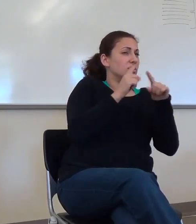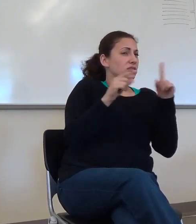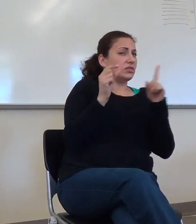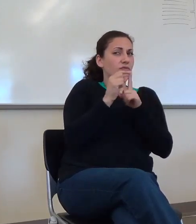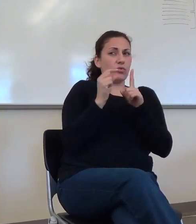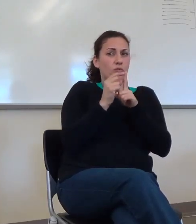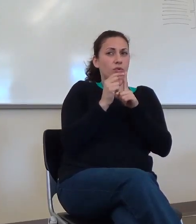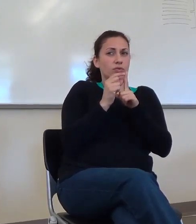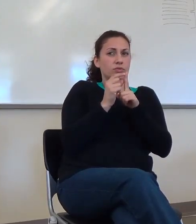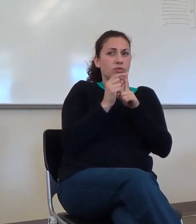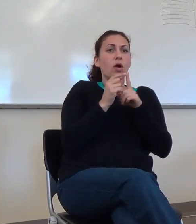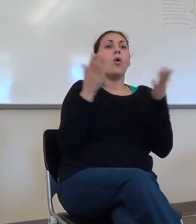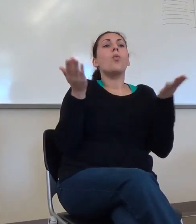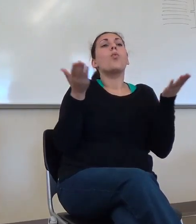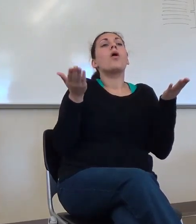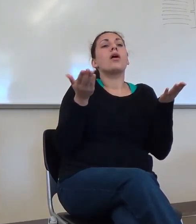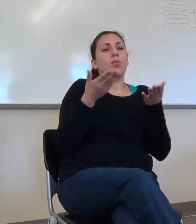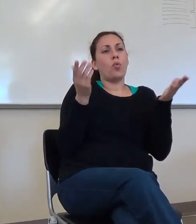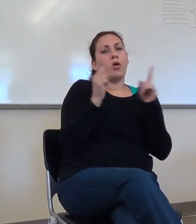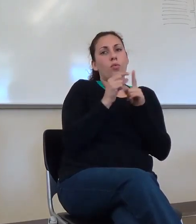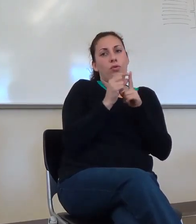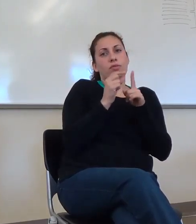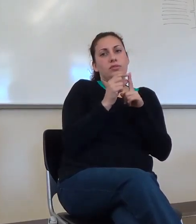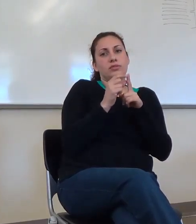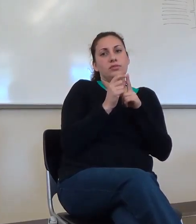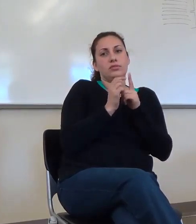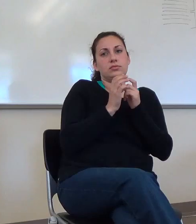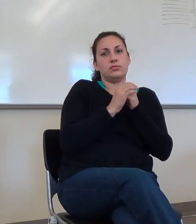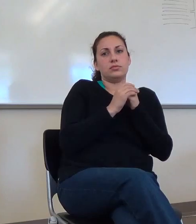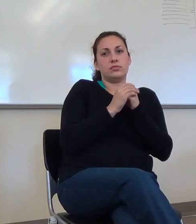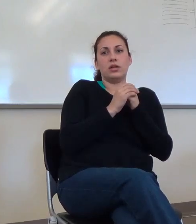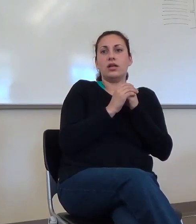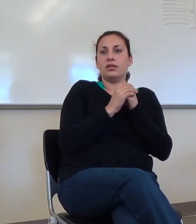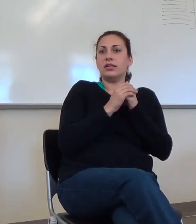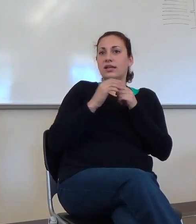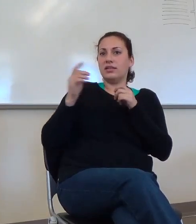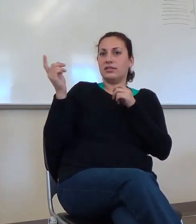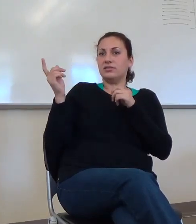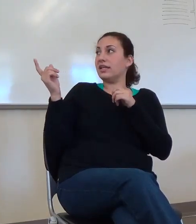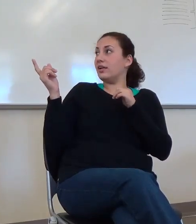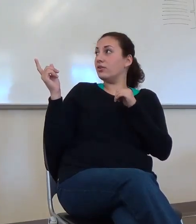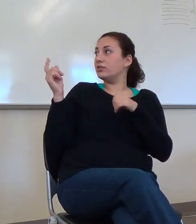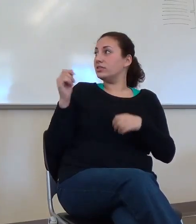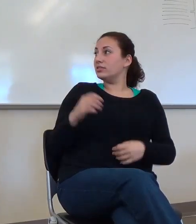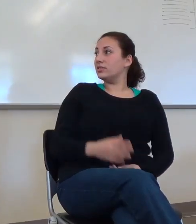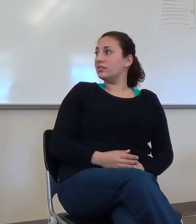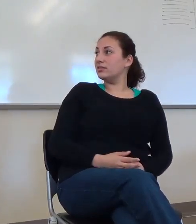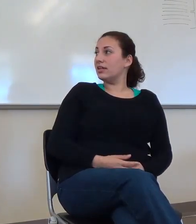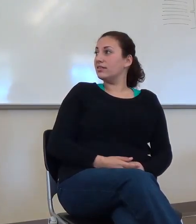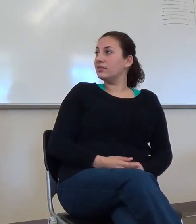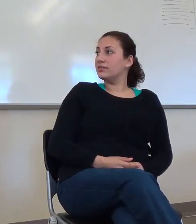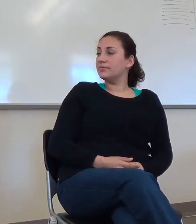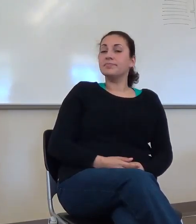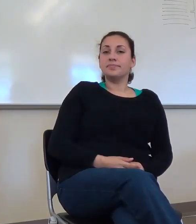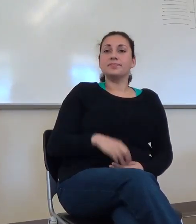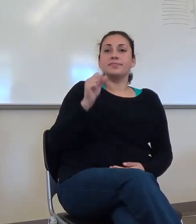what word? Yeah, what words? And does it tell you? Yeah, it's like Yes. arrows and. Okay, so